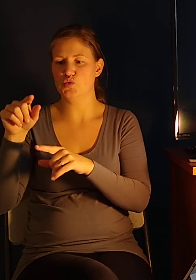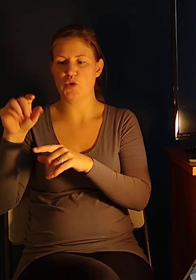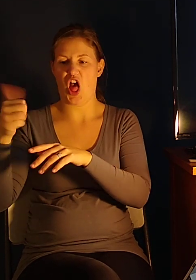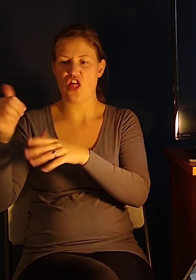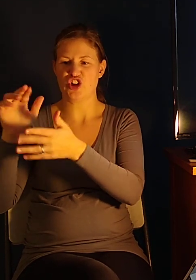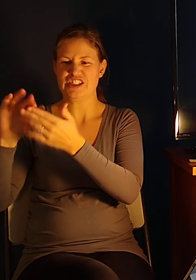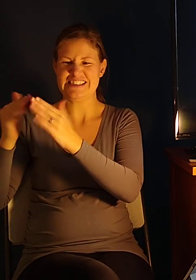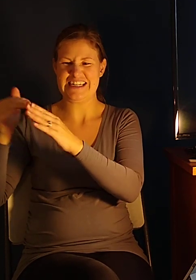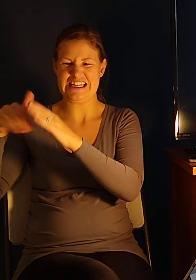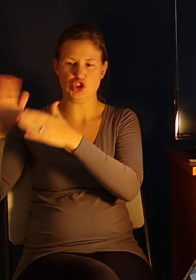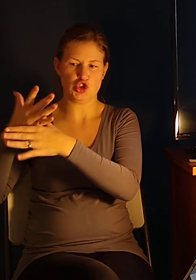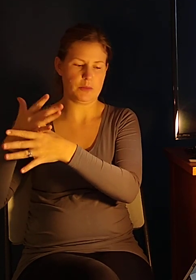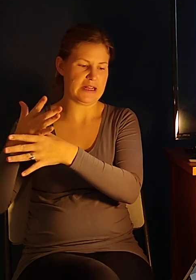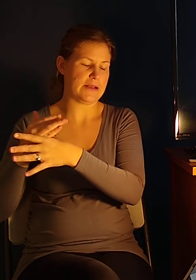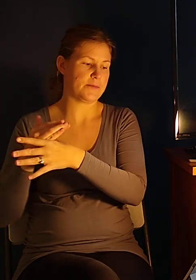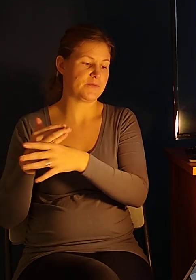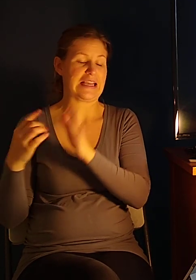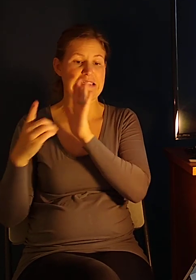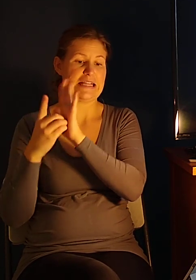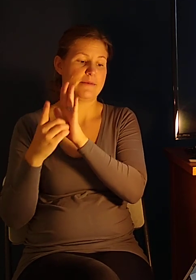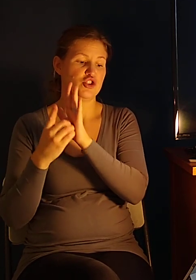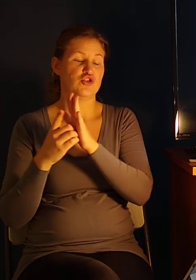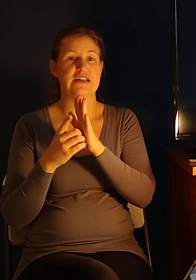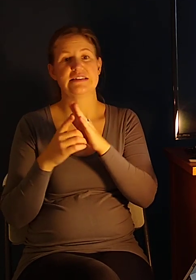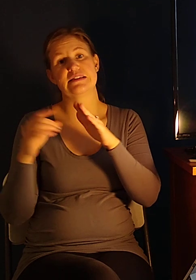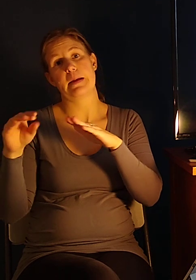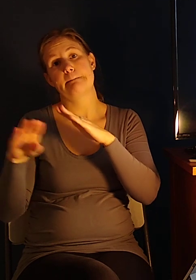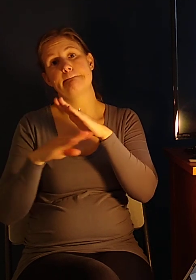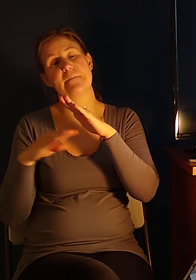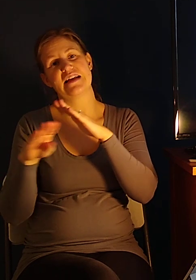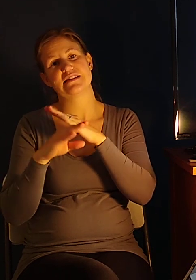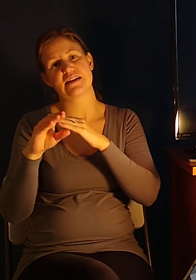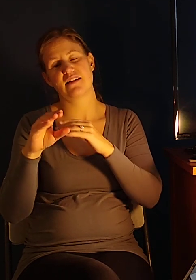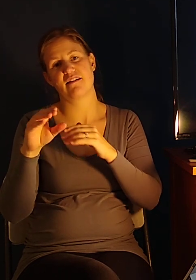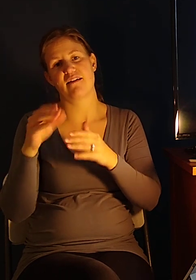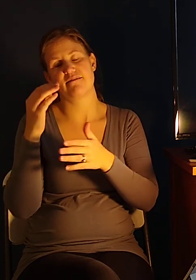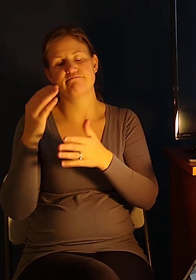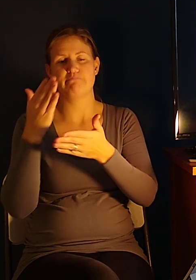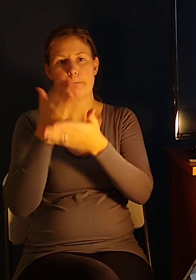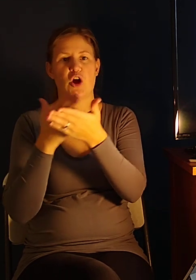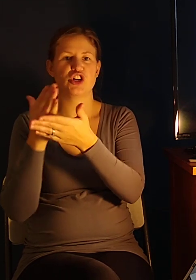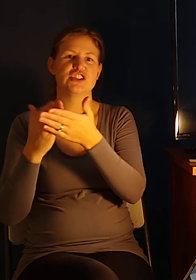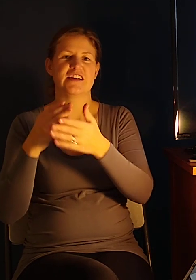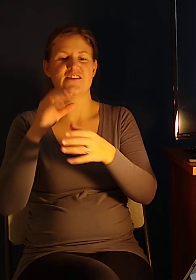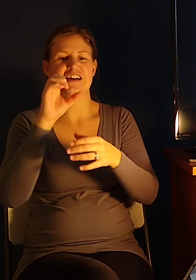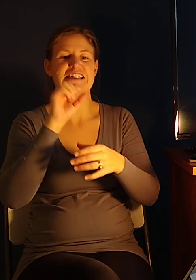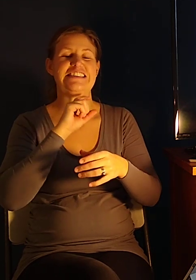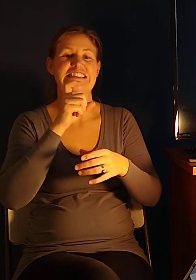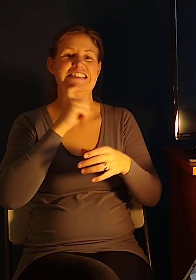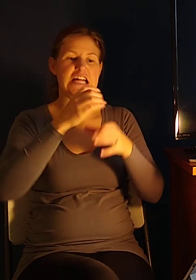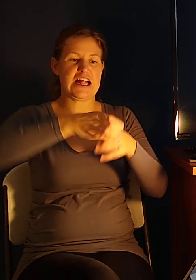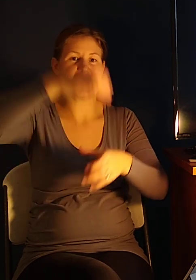building demonstrates basic components of steel, column, and reinforced concrete slab